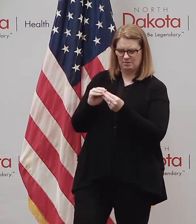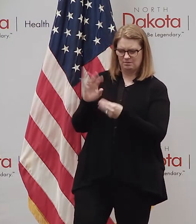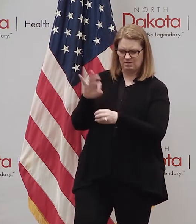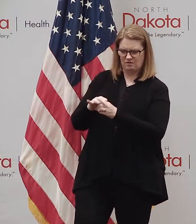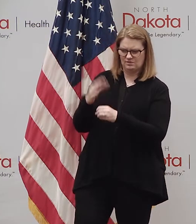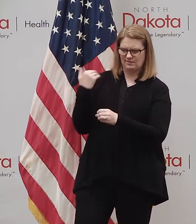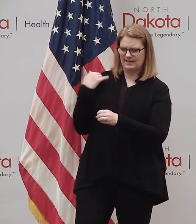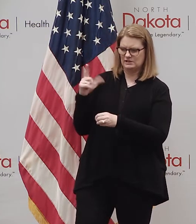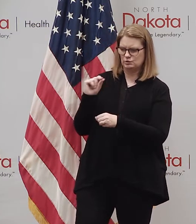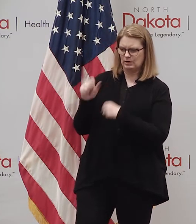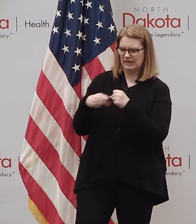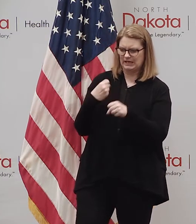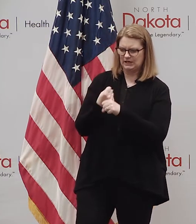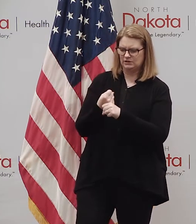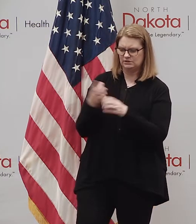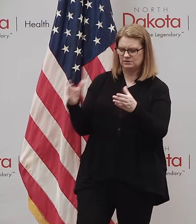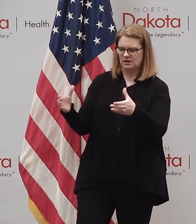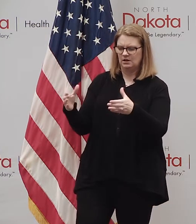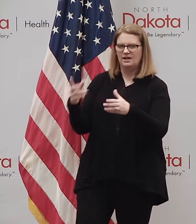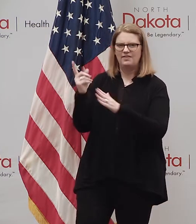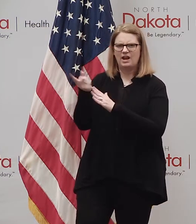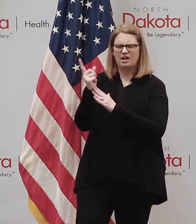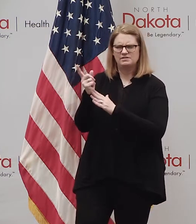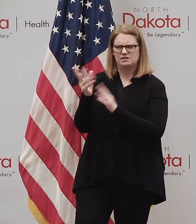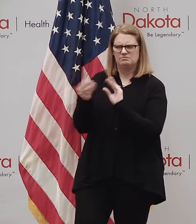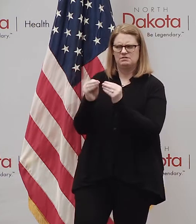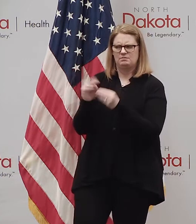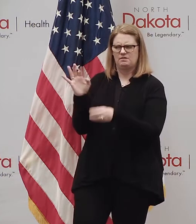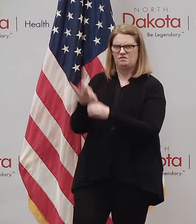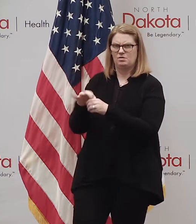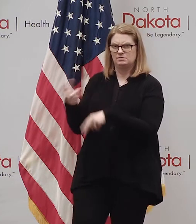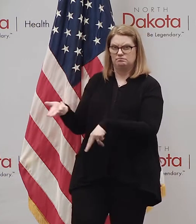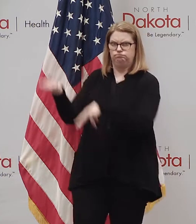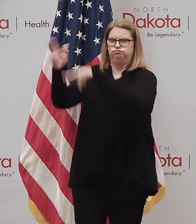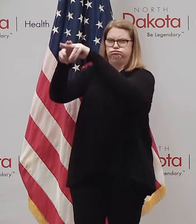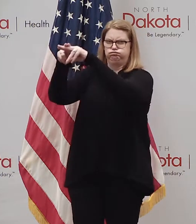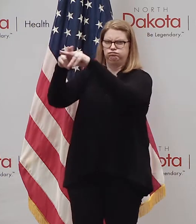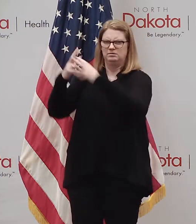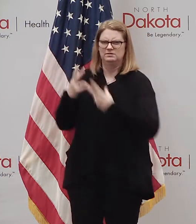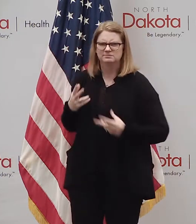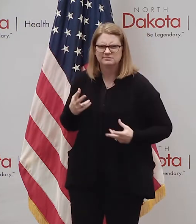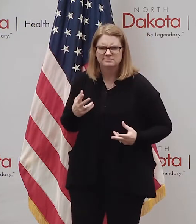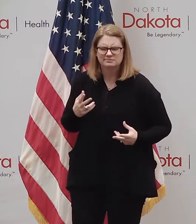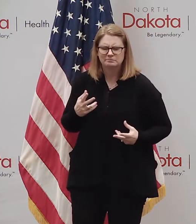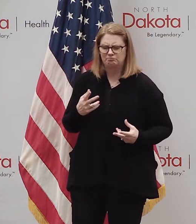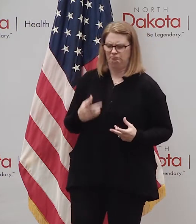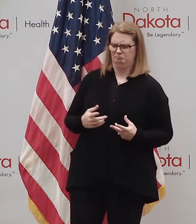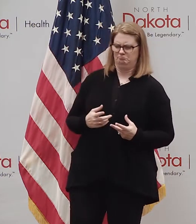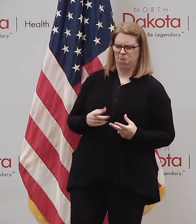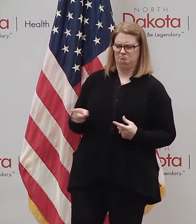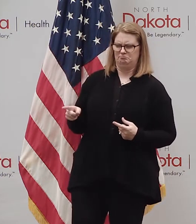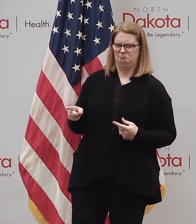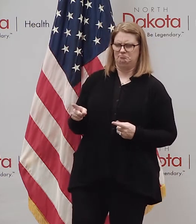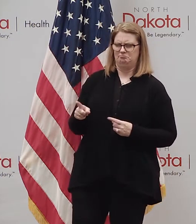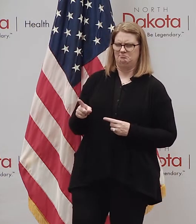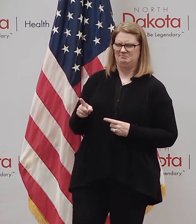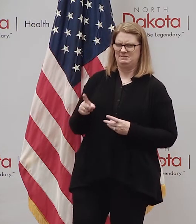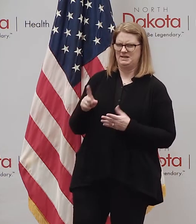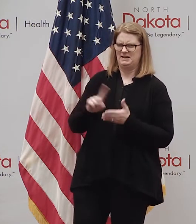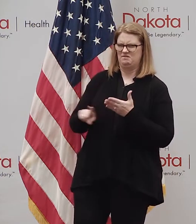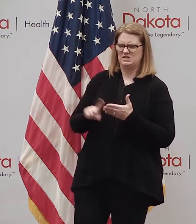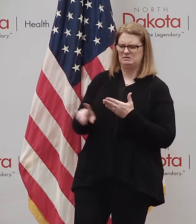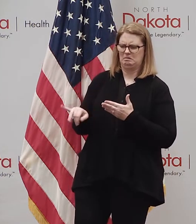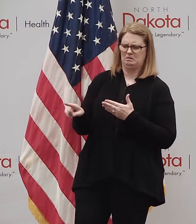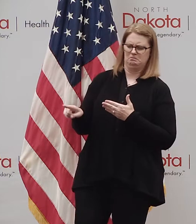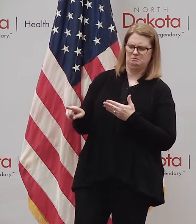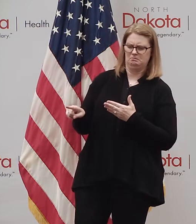last 20 years, and then they had some wildly different number of votes, you'd probably want to say, hey, we should probably investigate that. And some some people